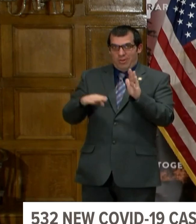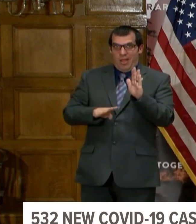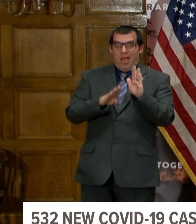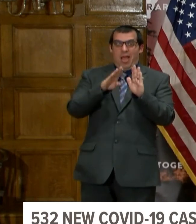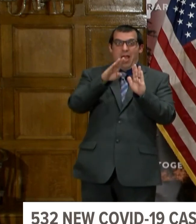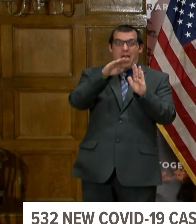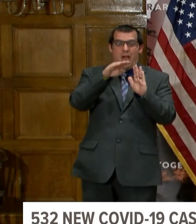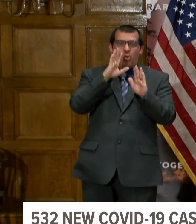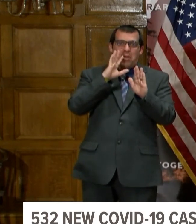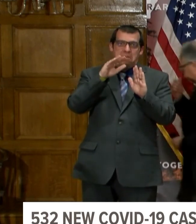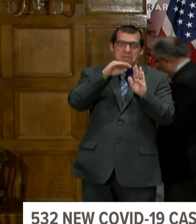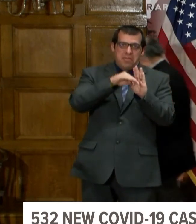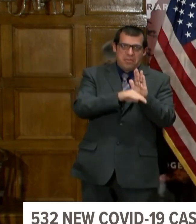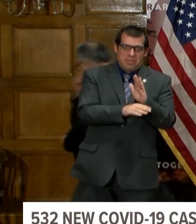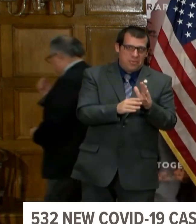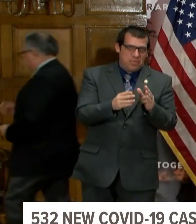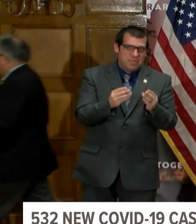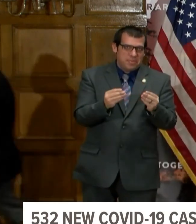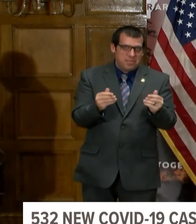passes.